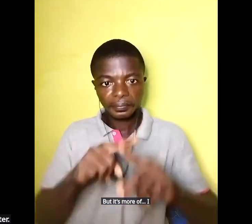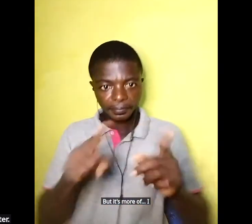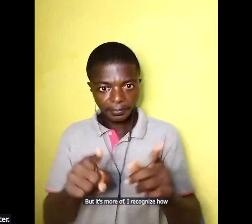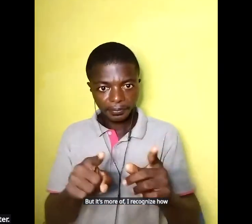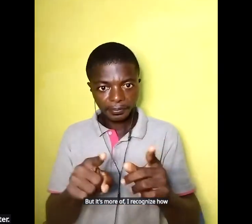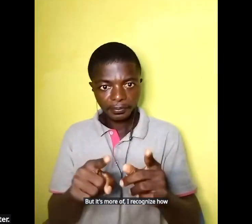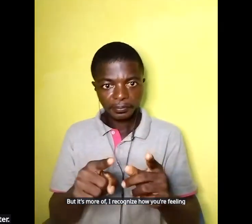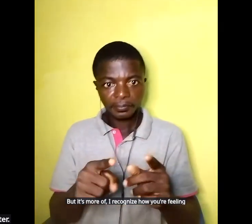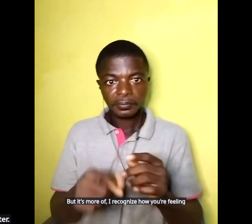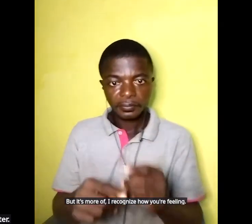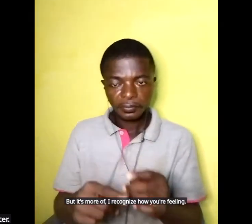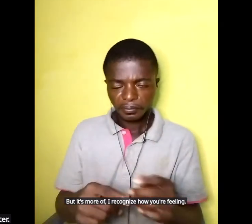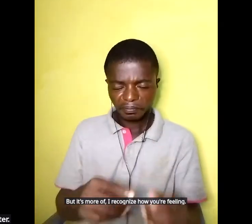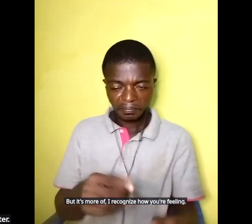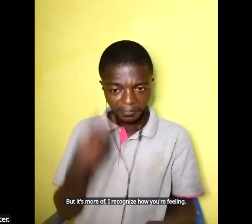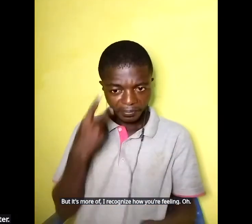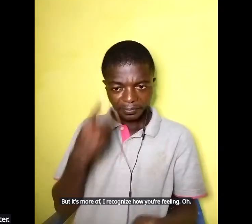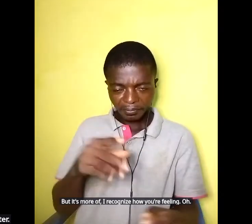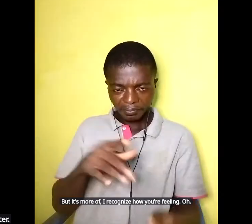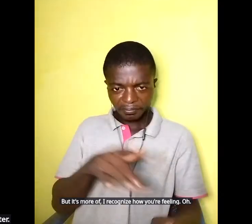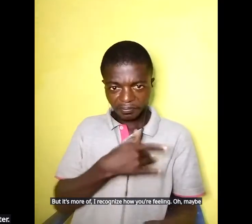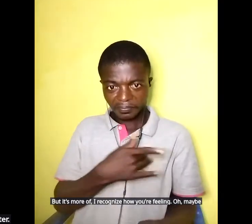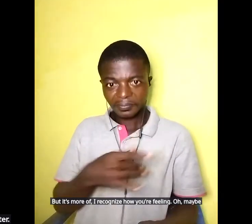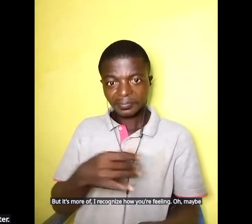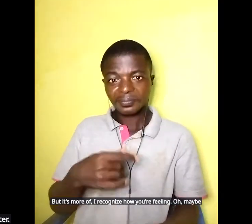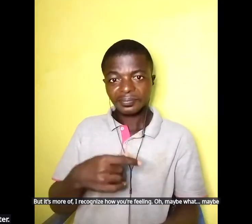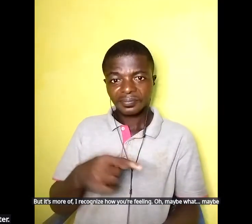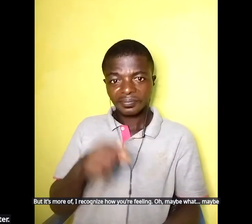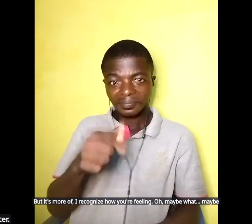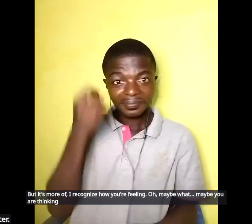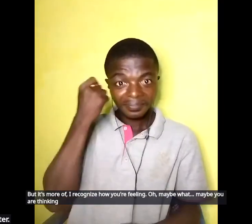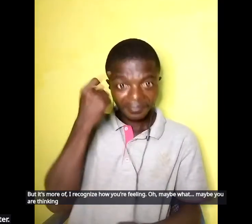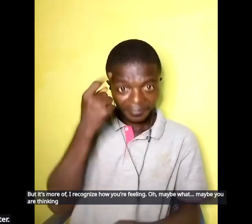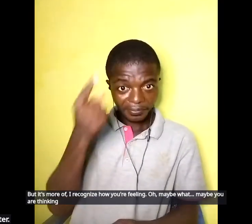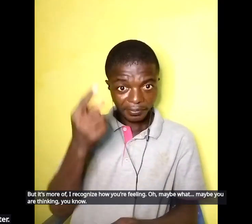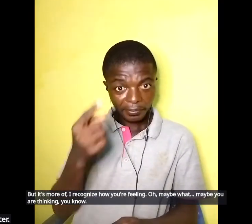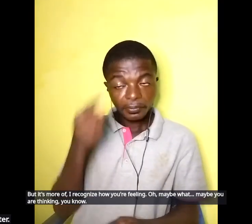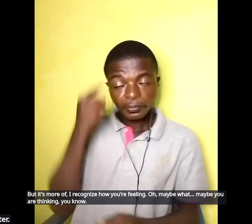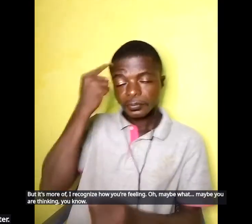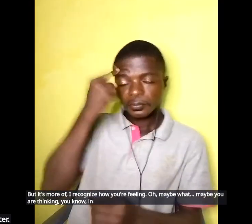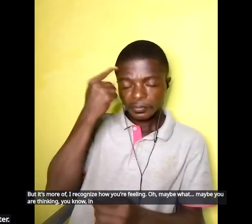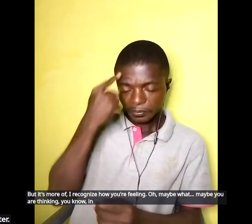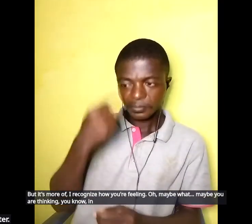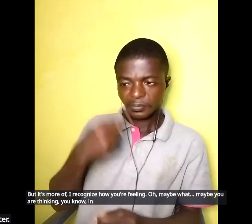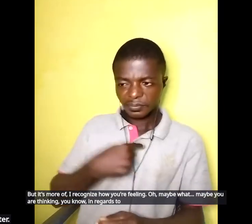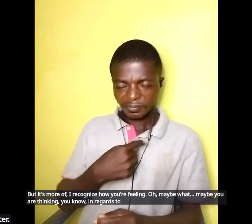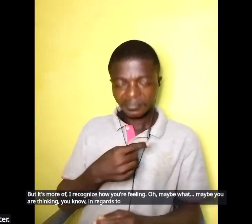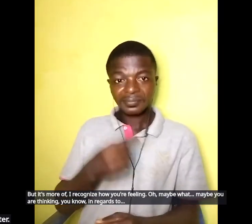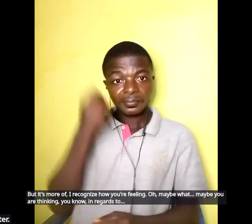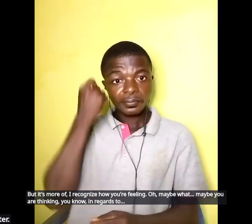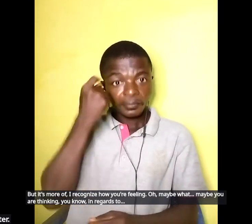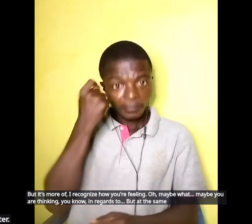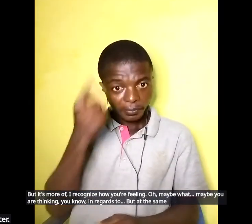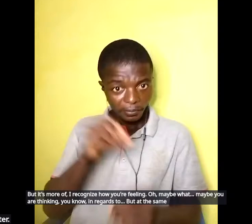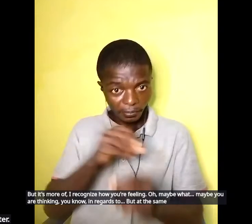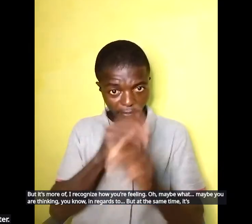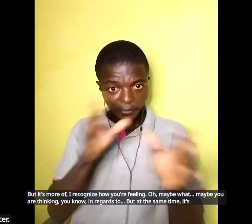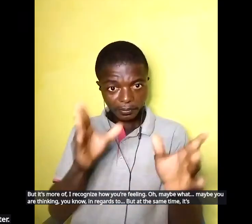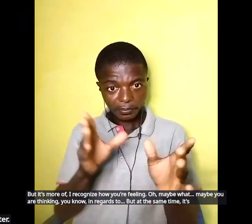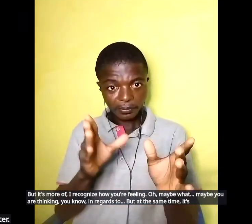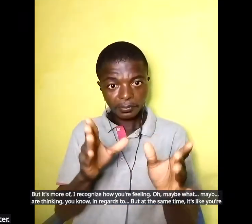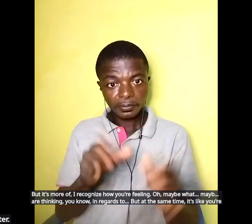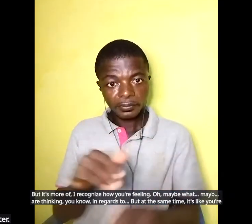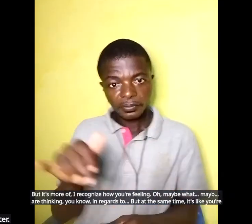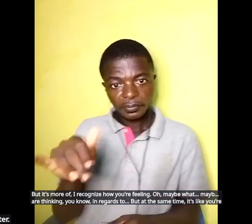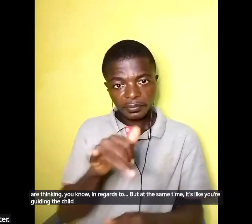you're feeling, or maybe what maybe you are thinking, in regards to. But at the same time, it's like you're guiding